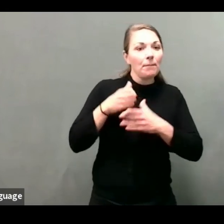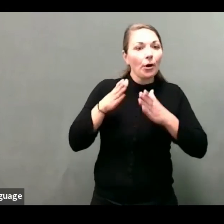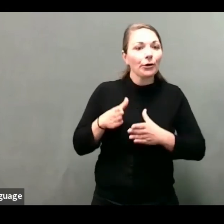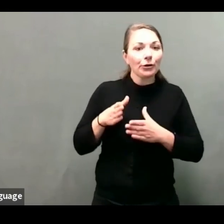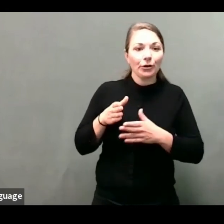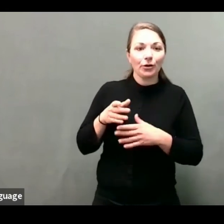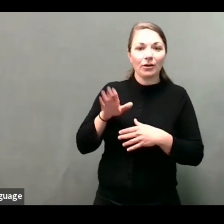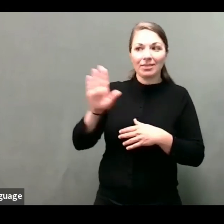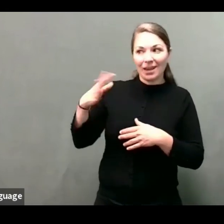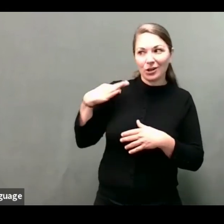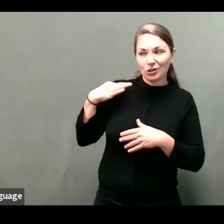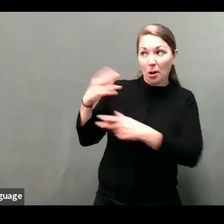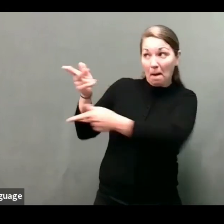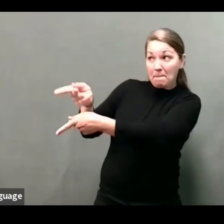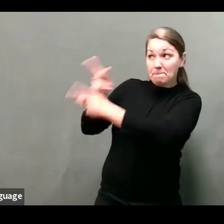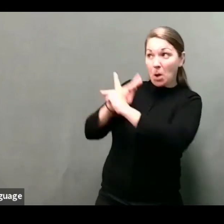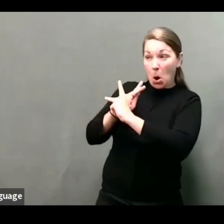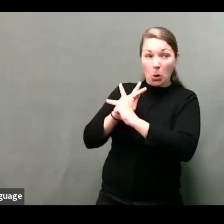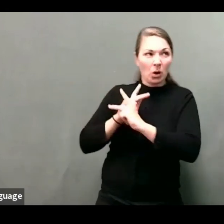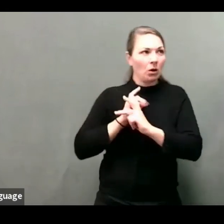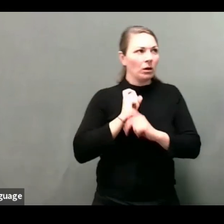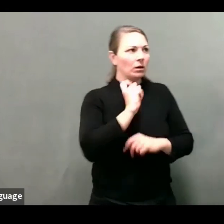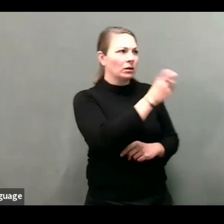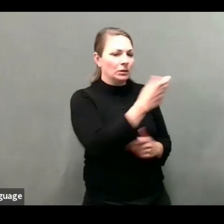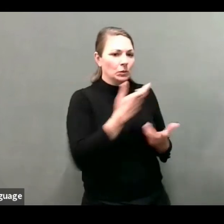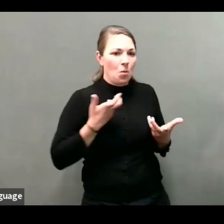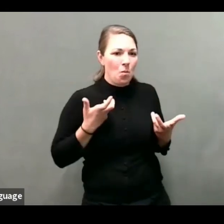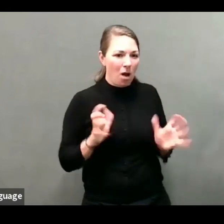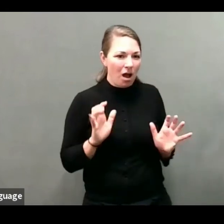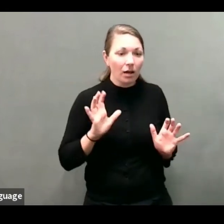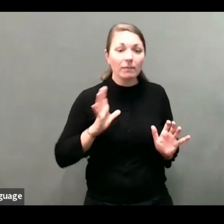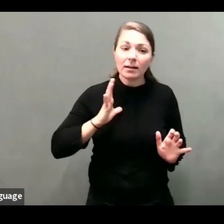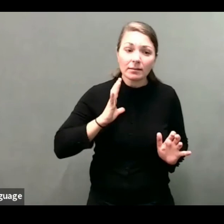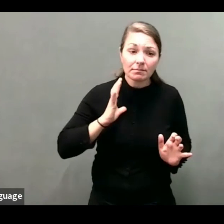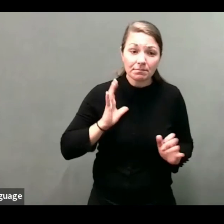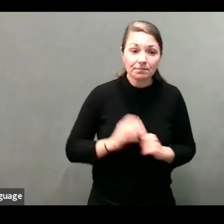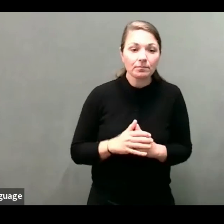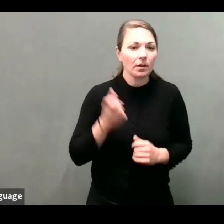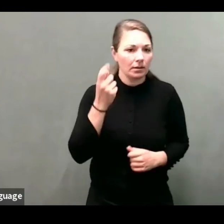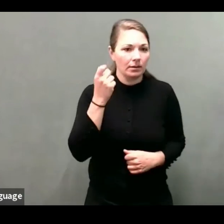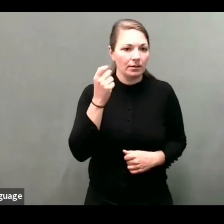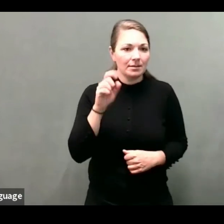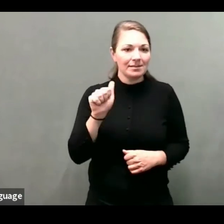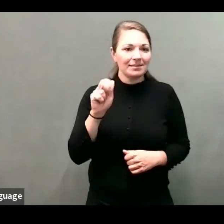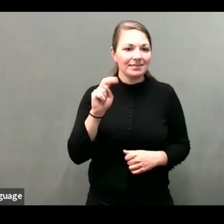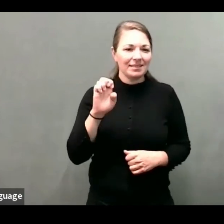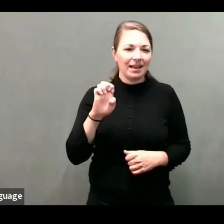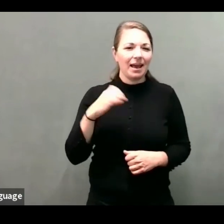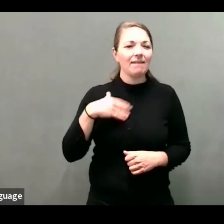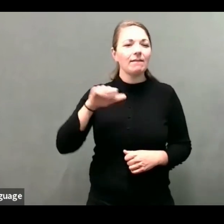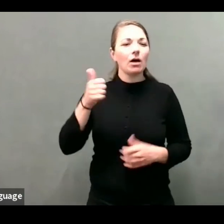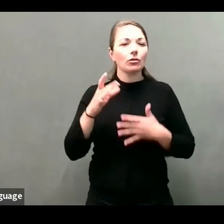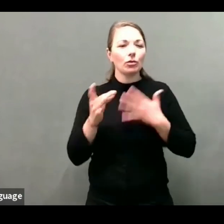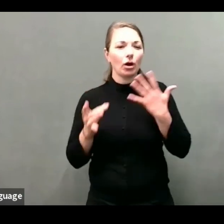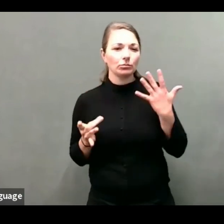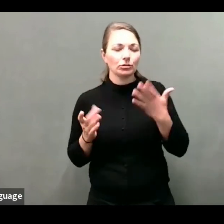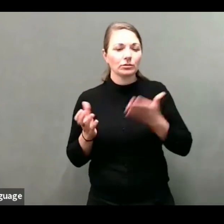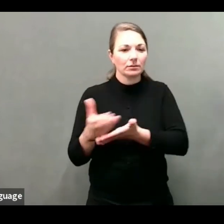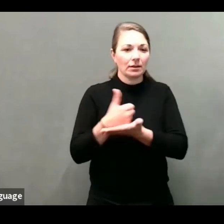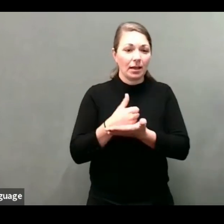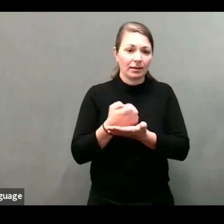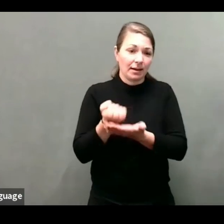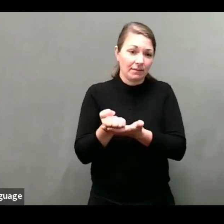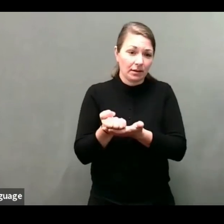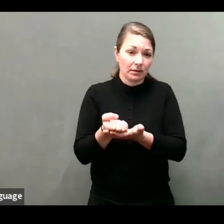clothing. In that case, again, SANES do have some backup options for trying to collect evidence off of clothing. Not as